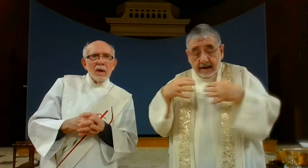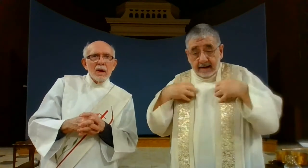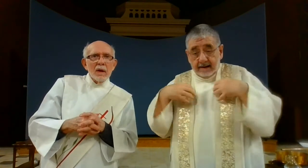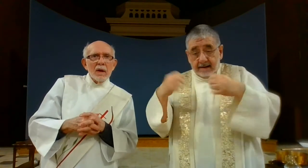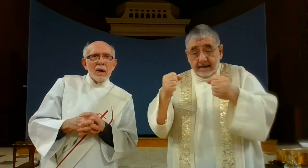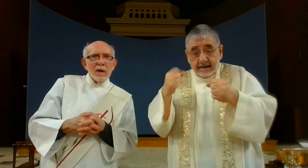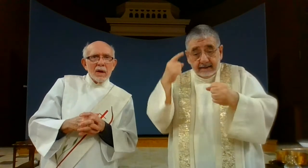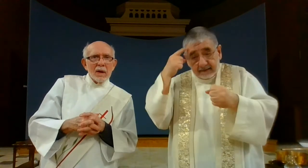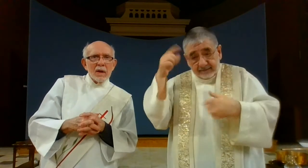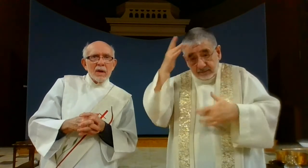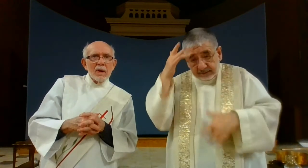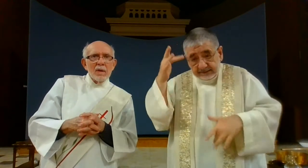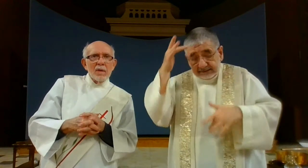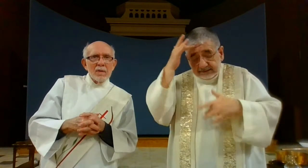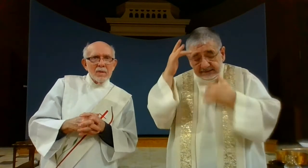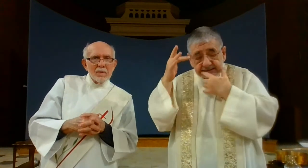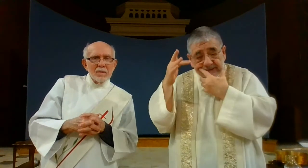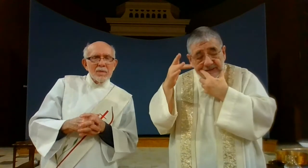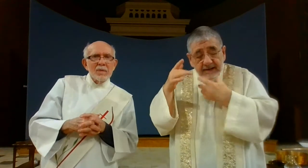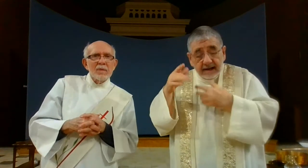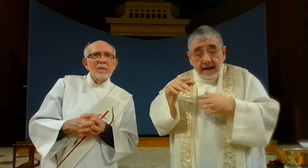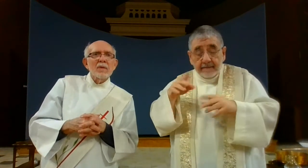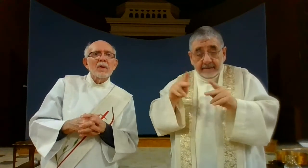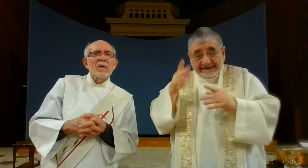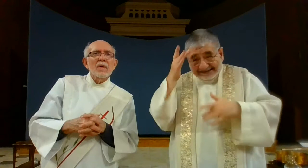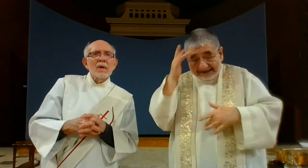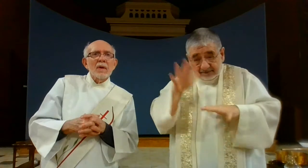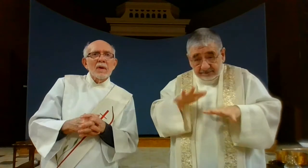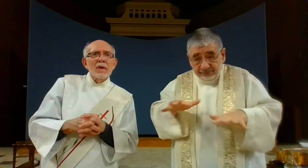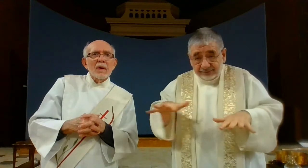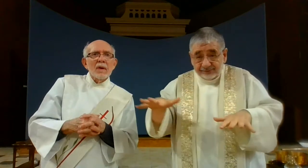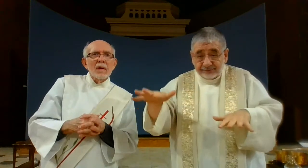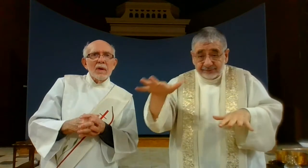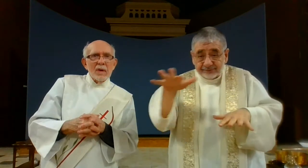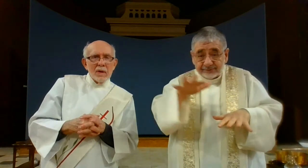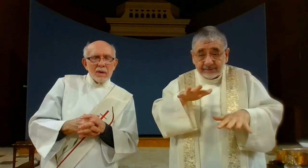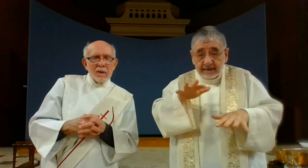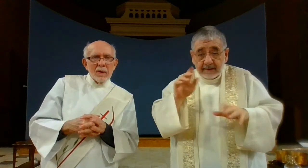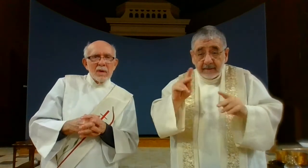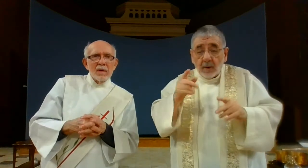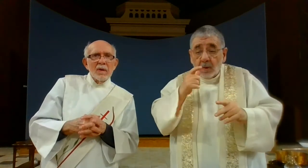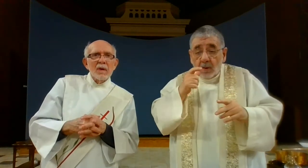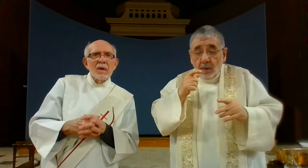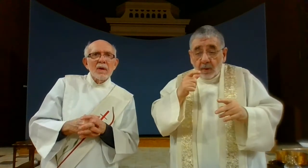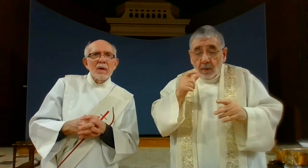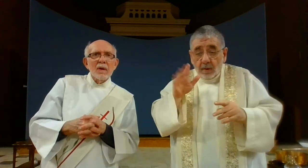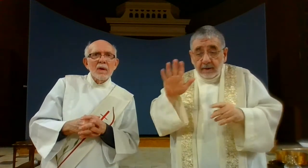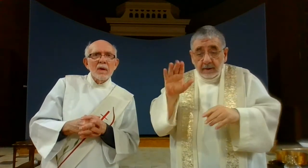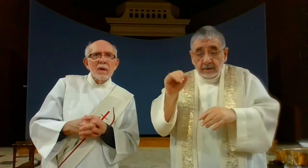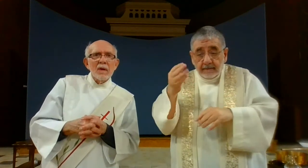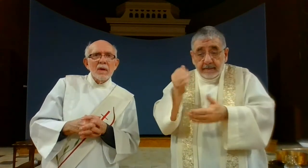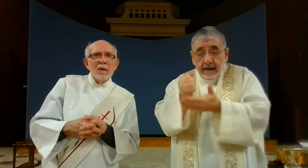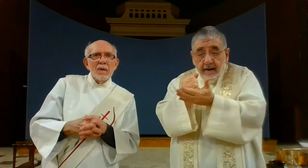cures for our illnesses, that work to aid us in our health despite the world's mess.